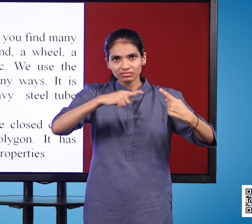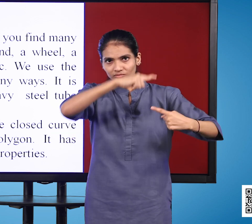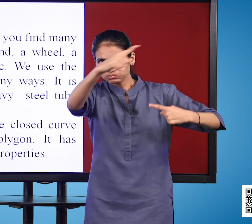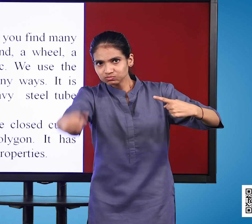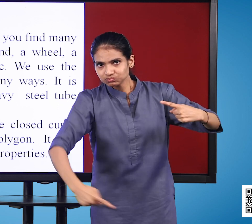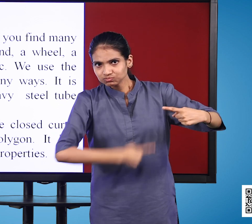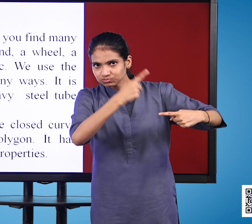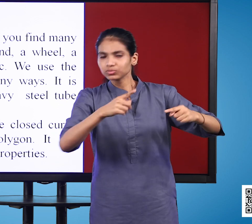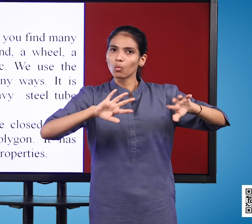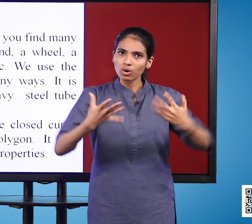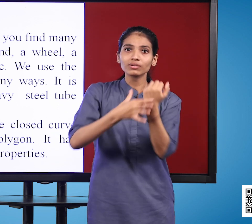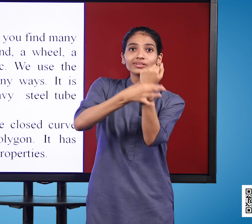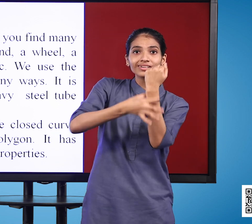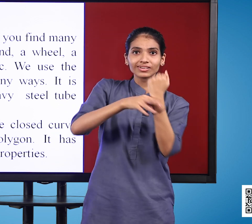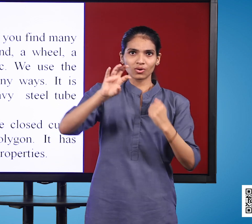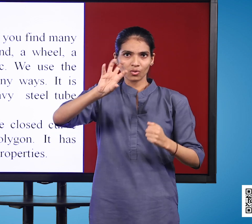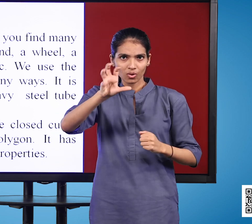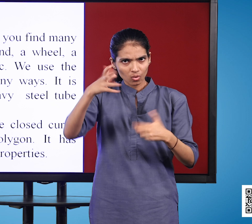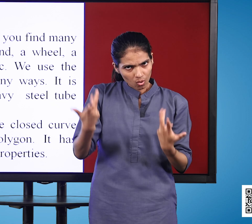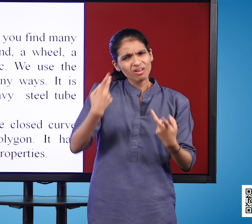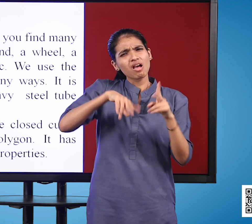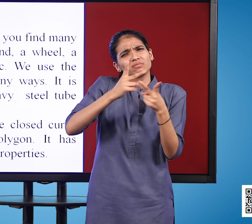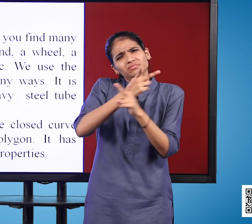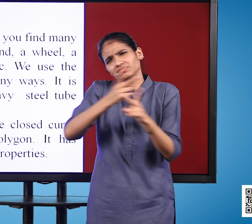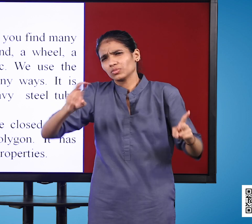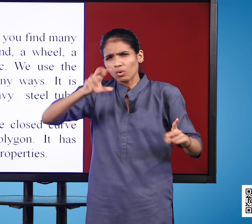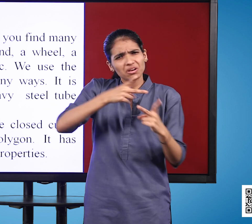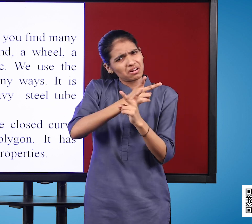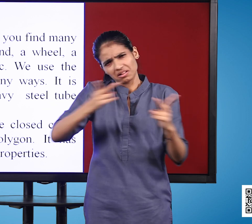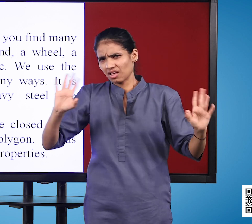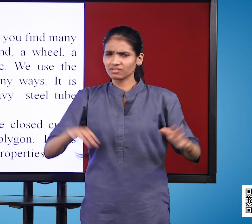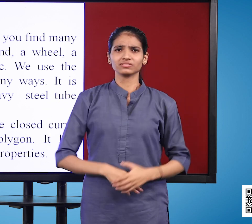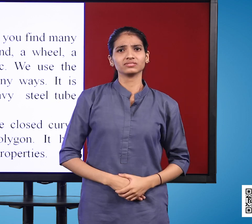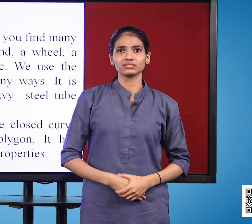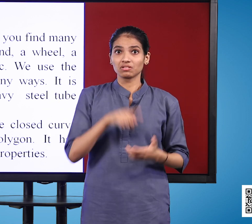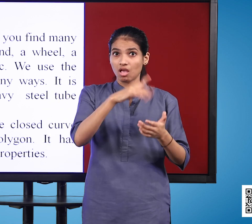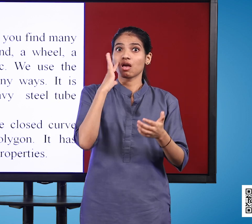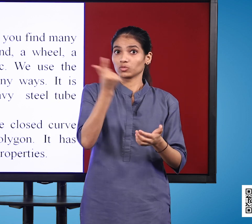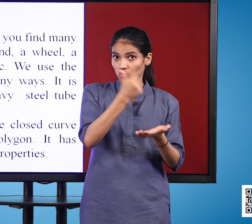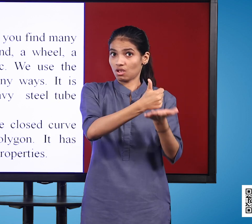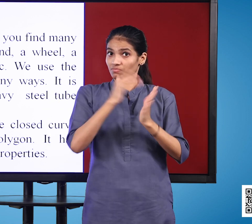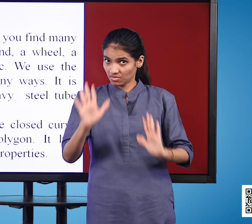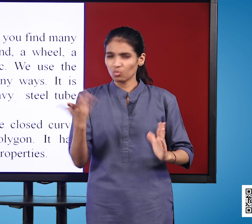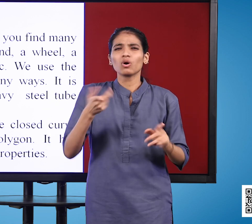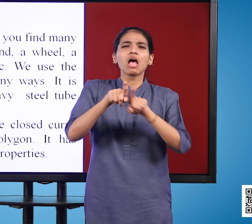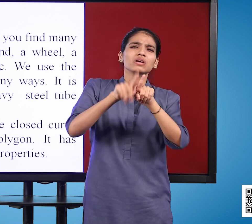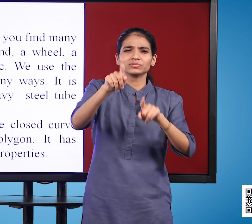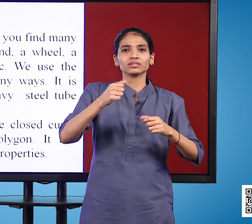A wheel, a bangle, a coin, etc. We use the round shape in